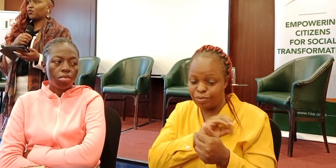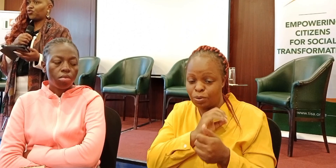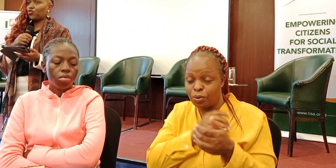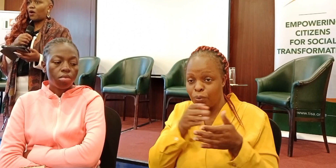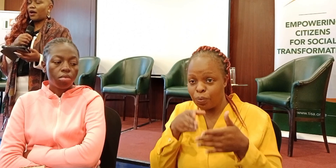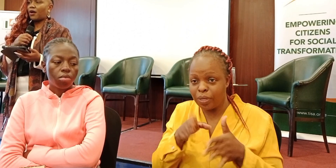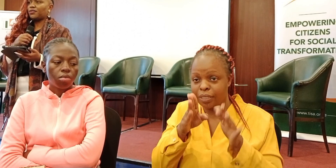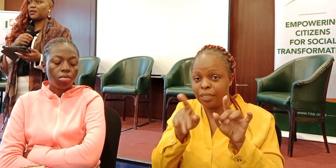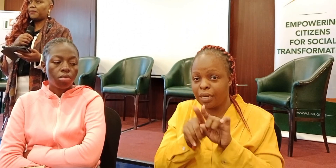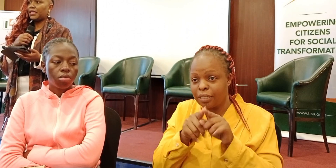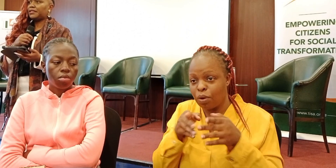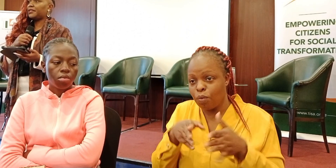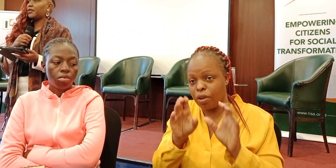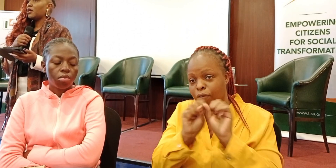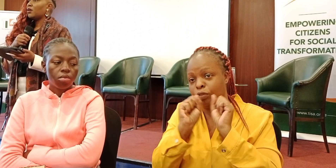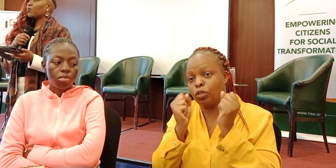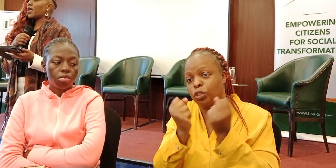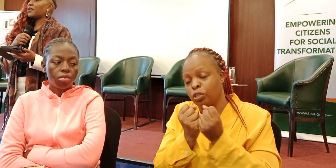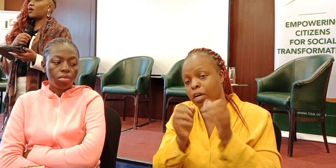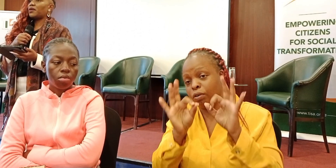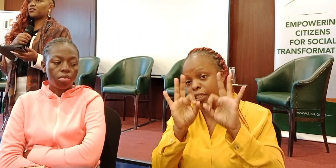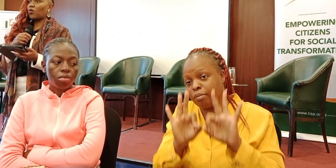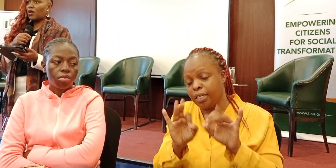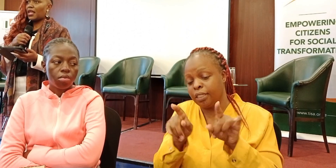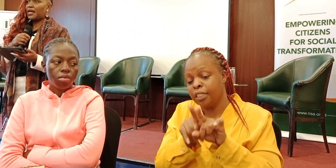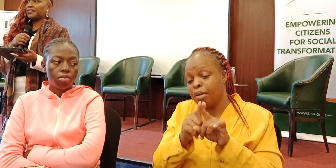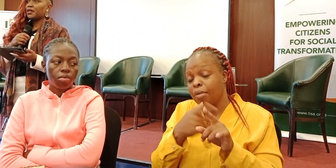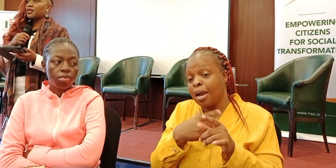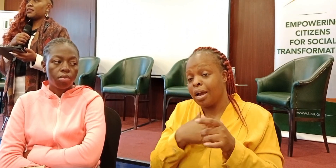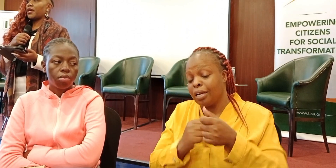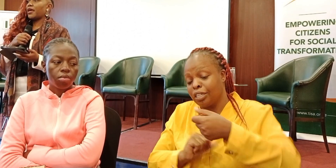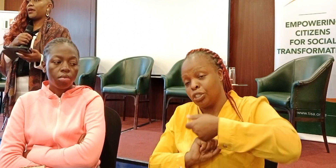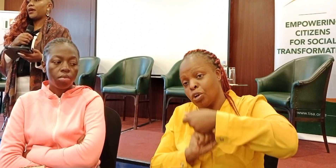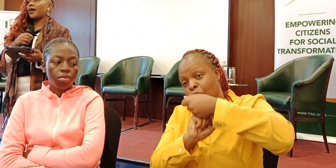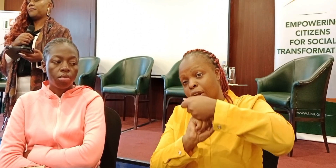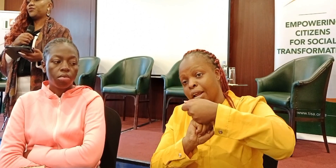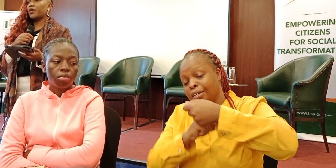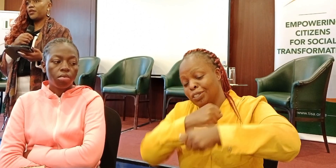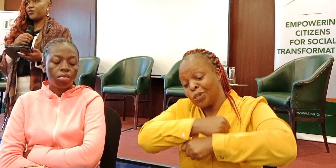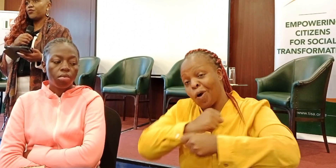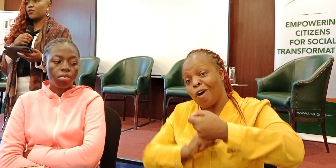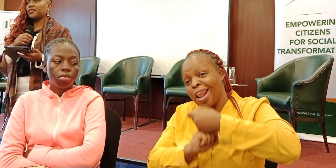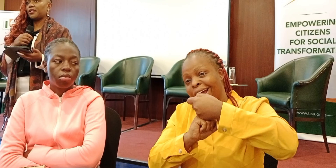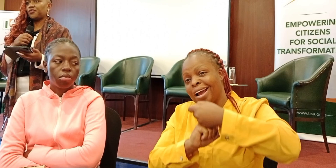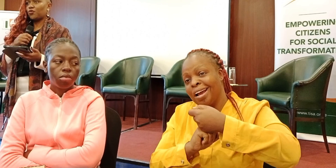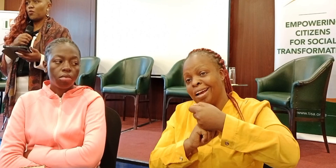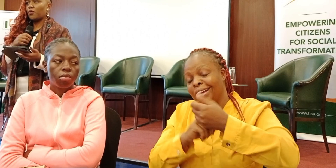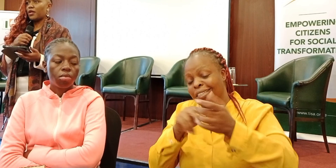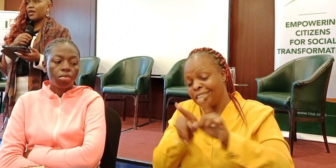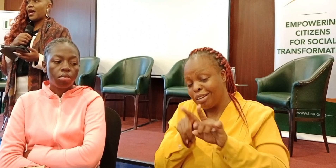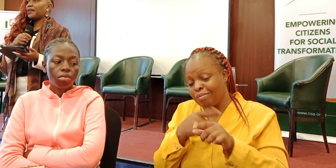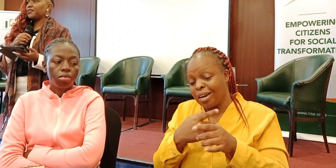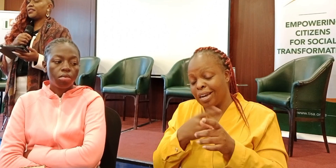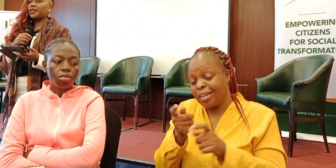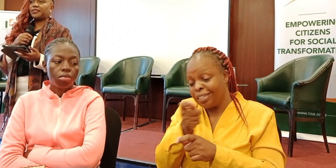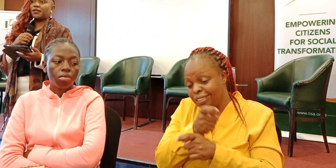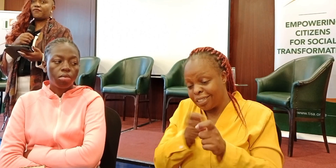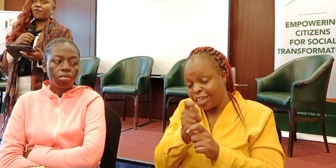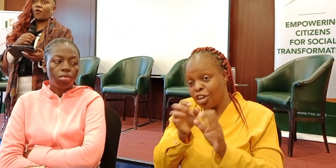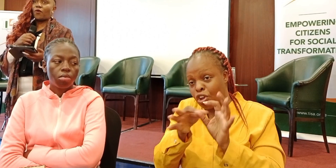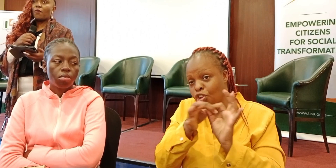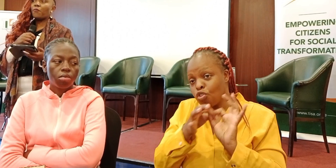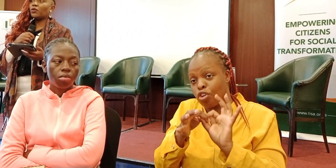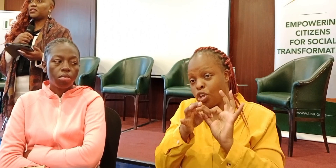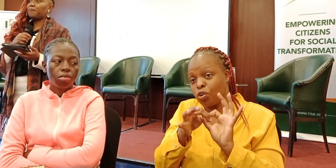form of social accountability. We had our scholars, the trade unions, and so on,